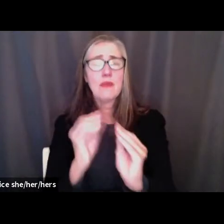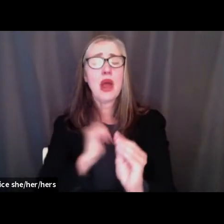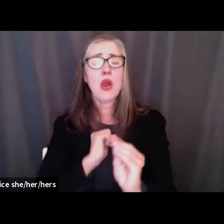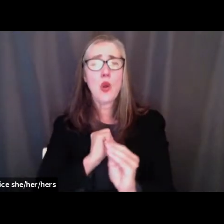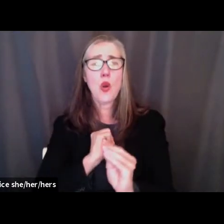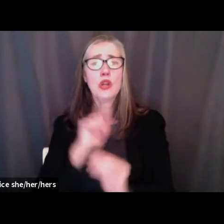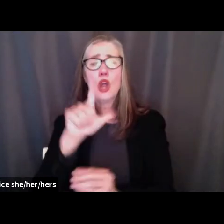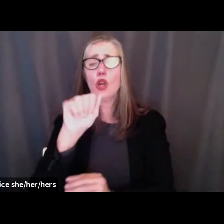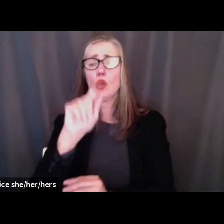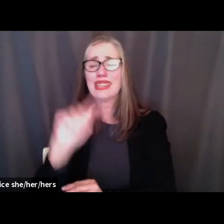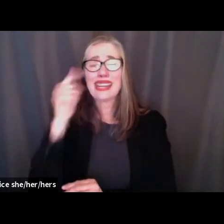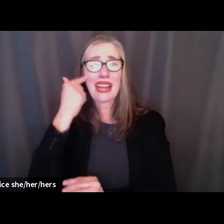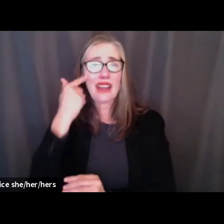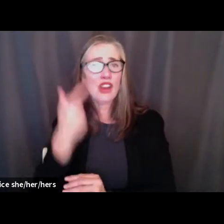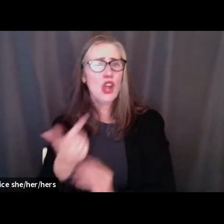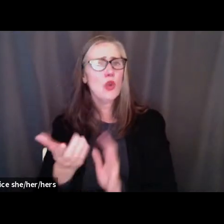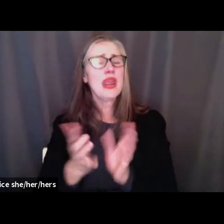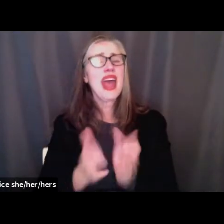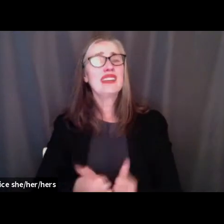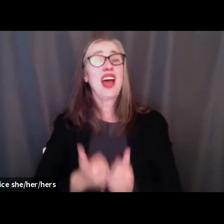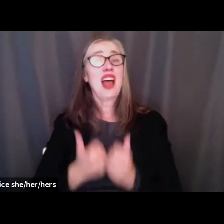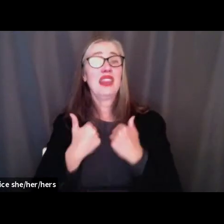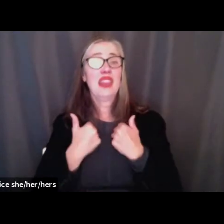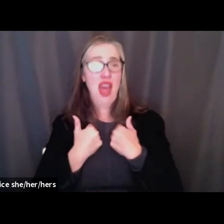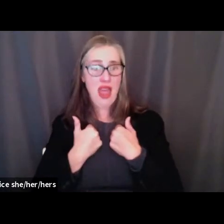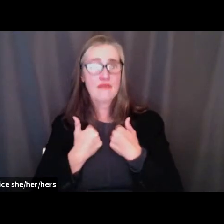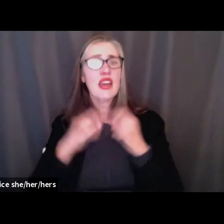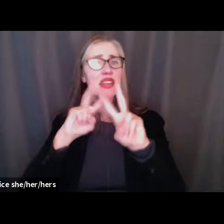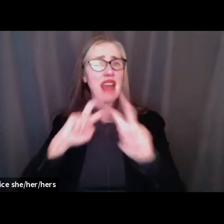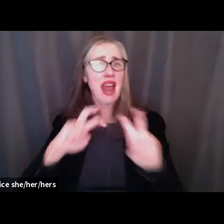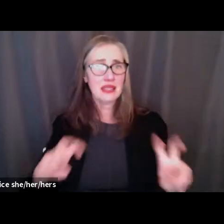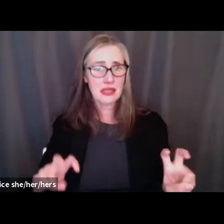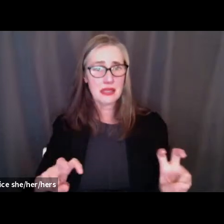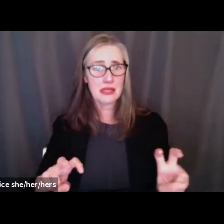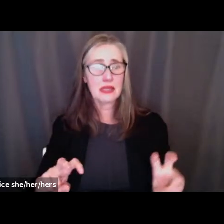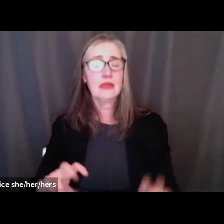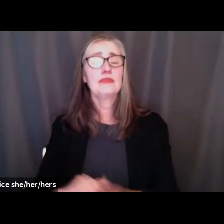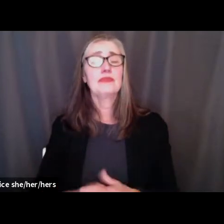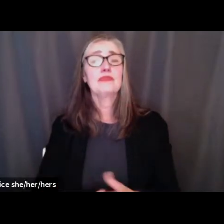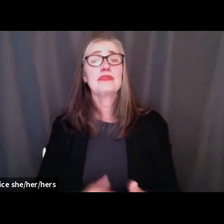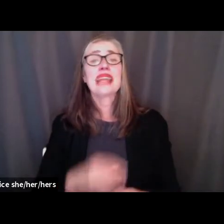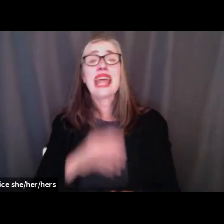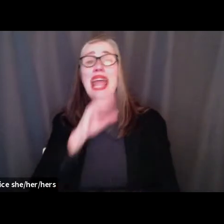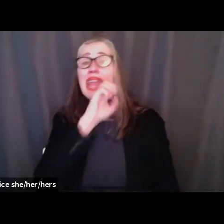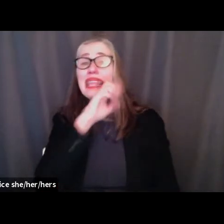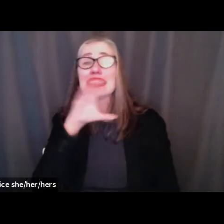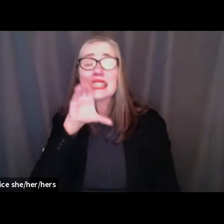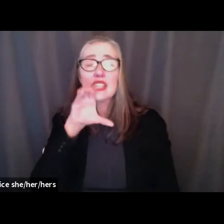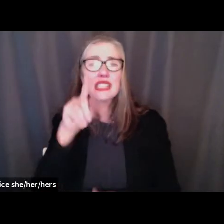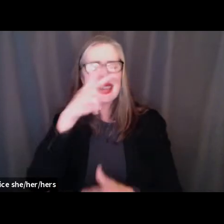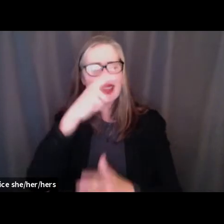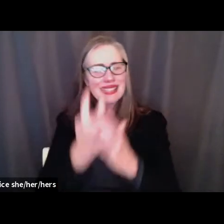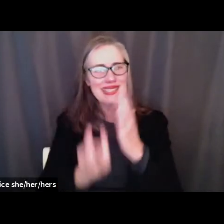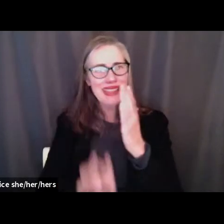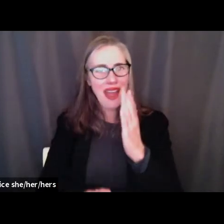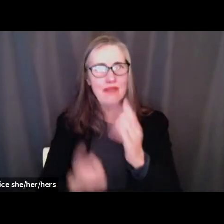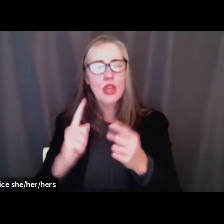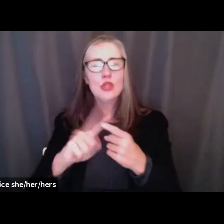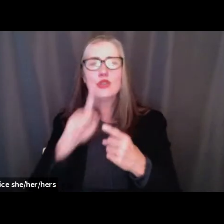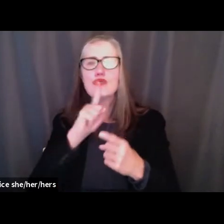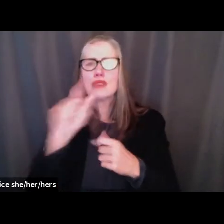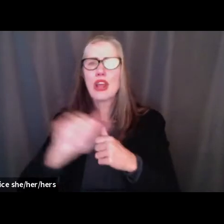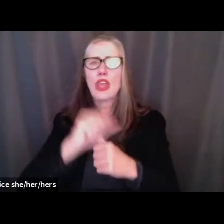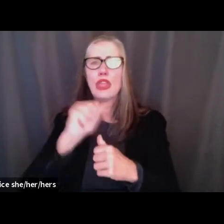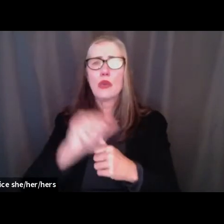Governor, and we conducted a live SWOT analysis. In the Senior Caucus, the caucus did an in-depth dive into the real threats